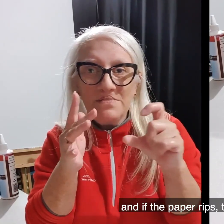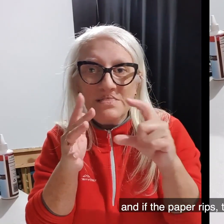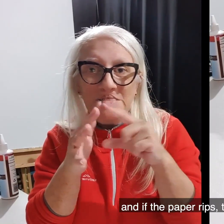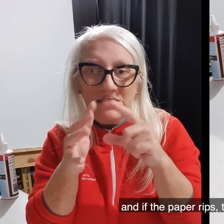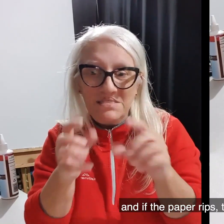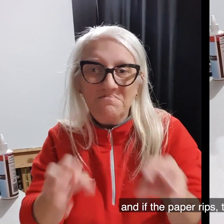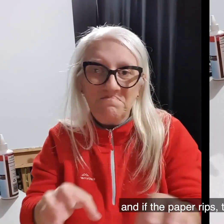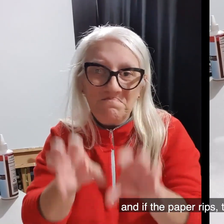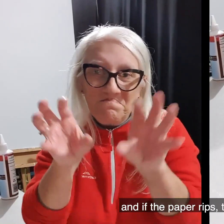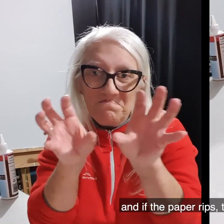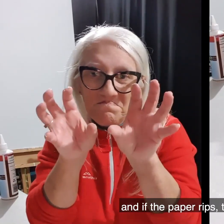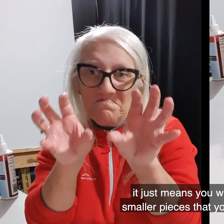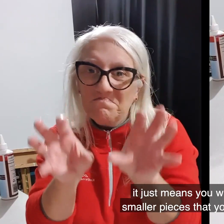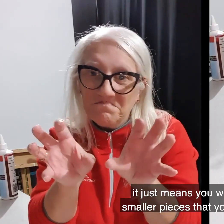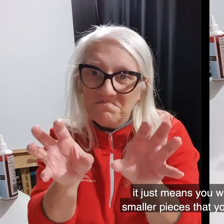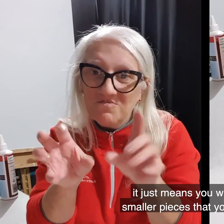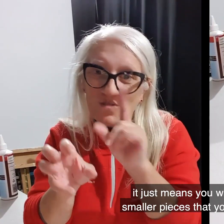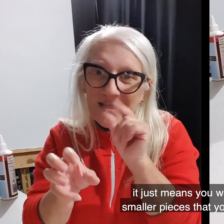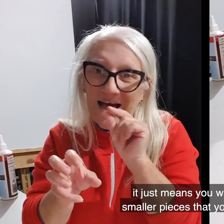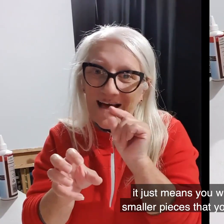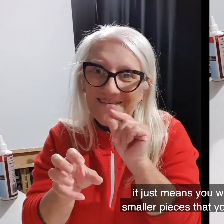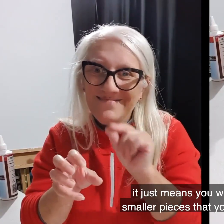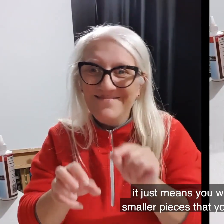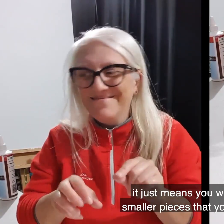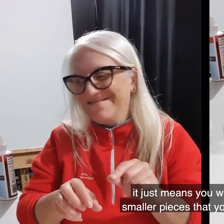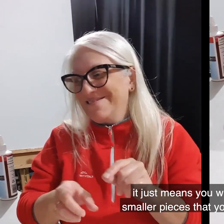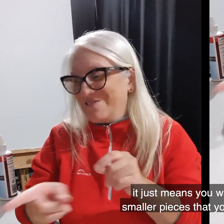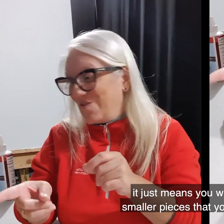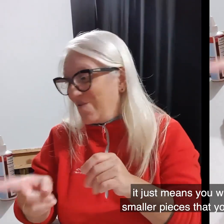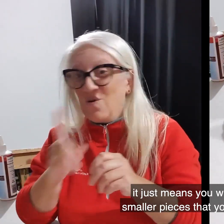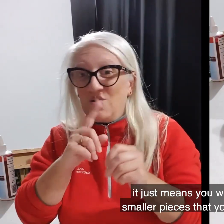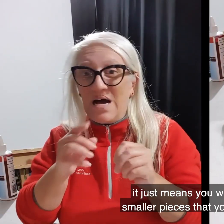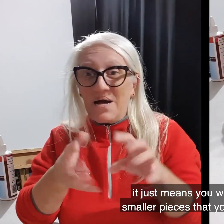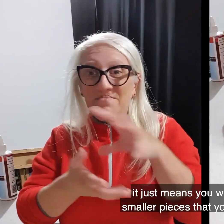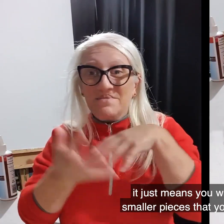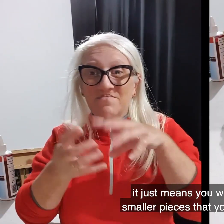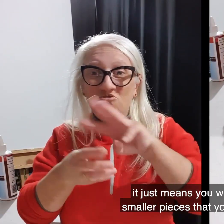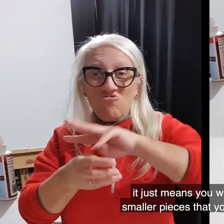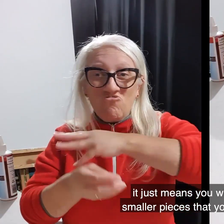right. Just means that you'll have two smaller pieces that you can display.